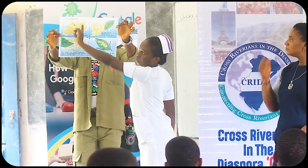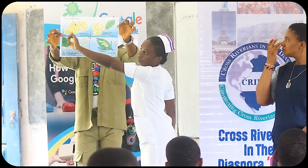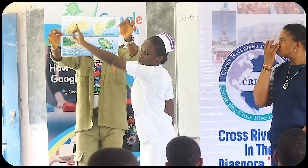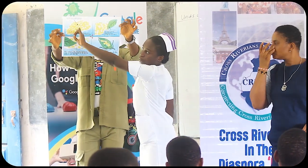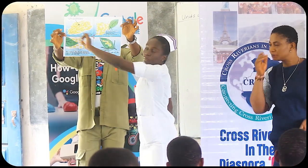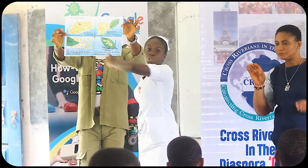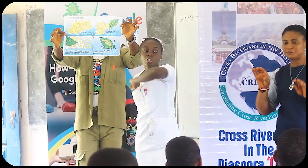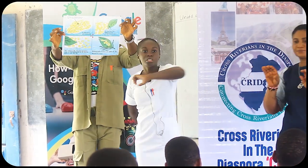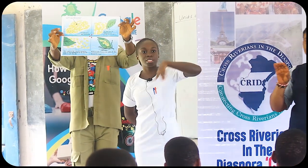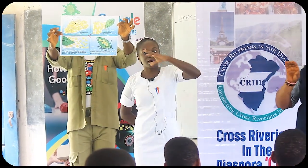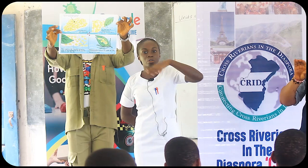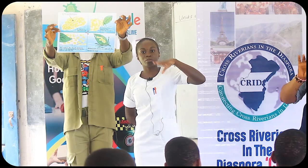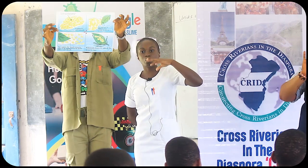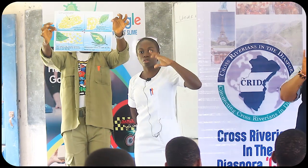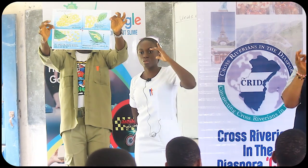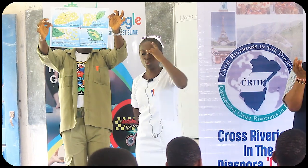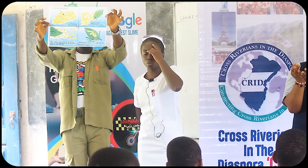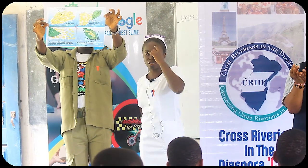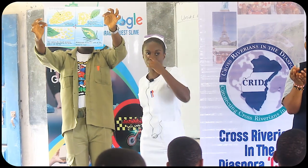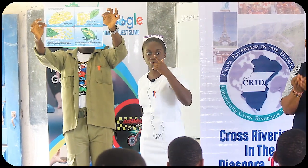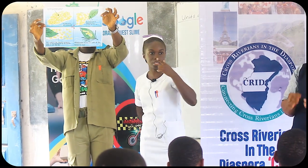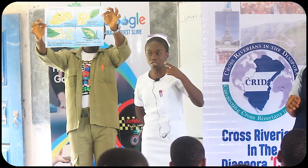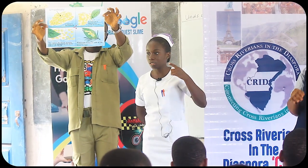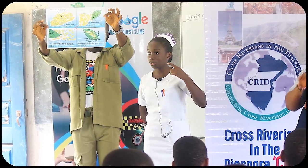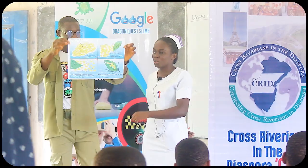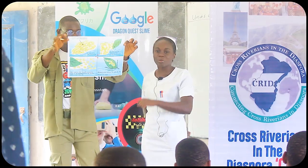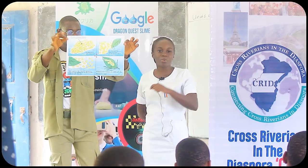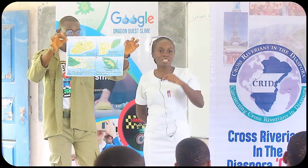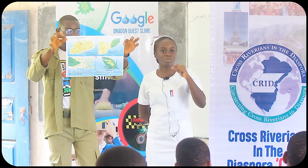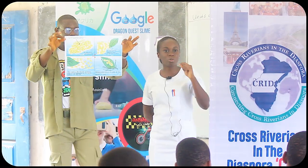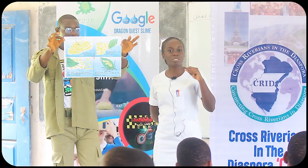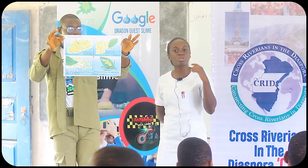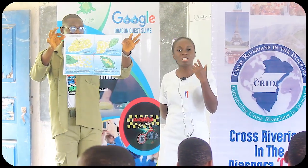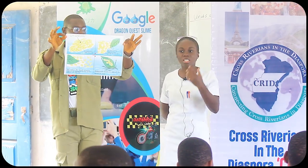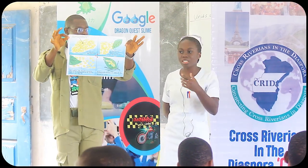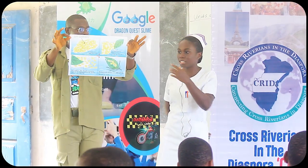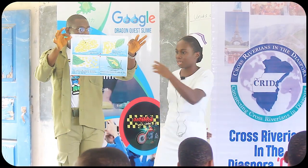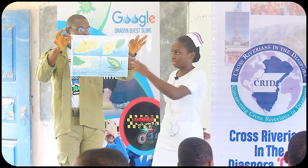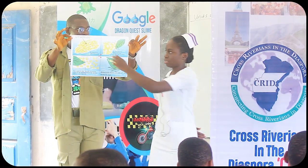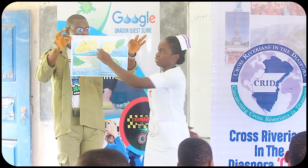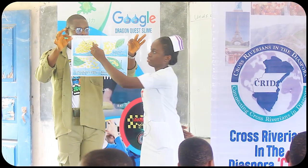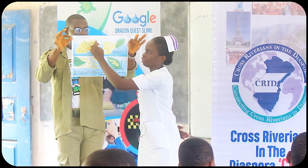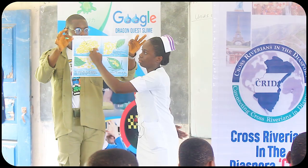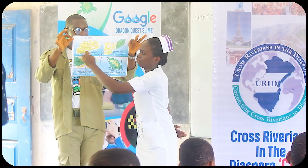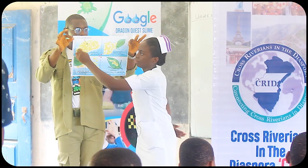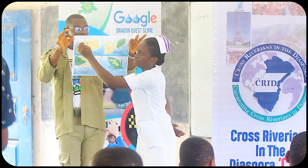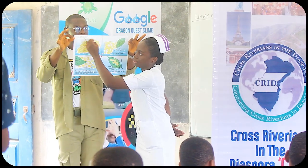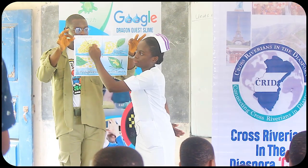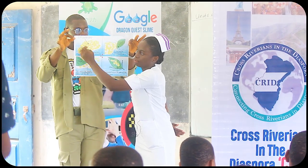egg. In the cycle of a mosquito, you know that first the mosquito lays eggs